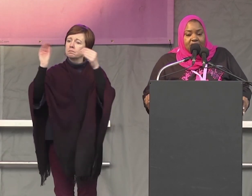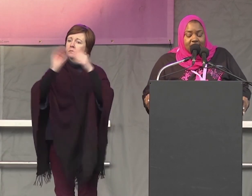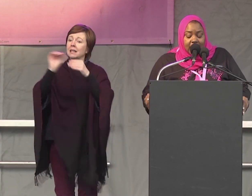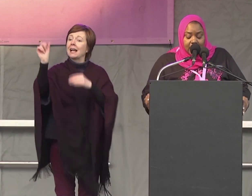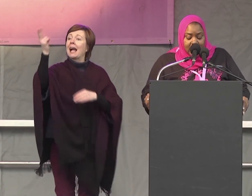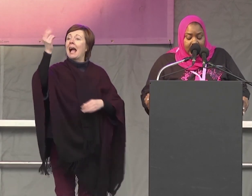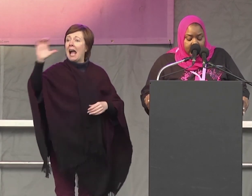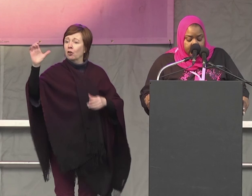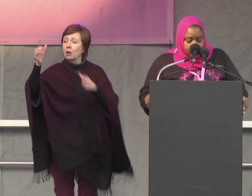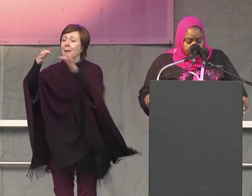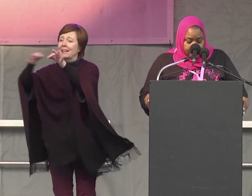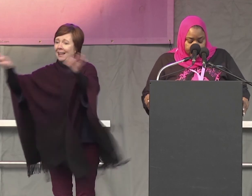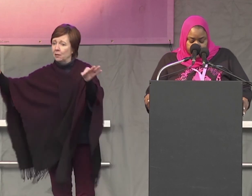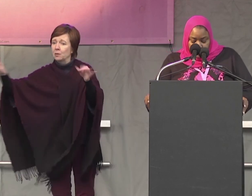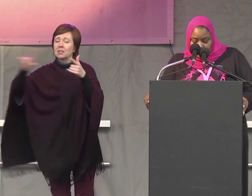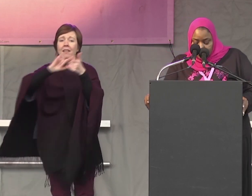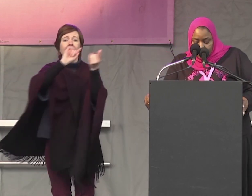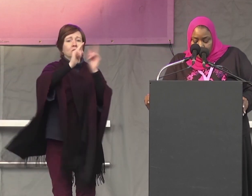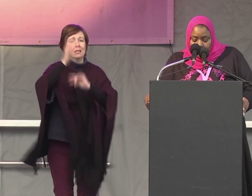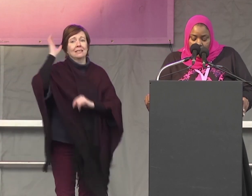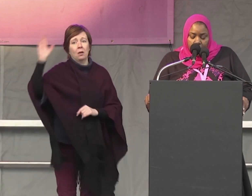then translate in English.